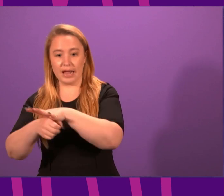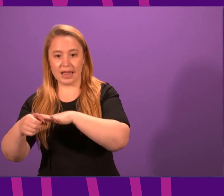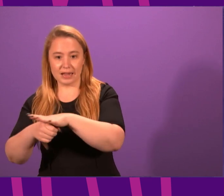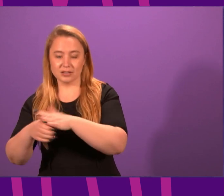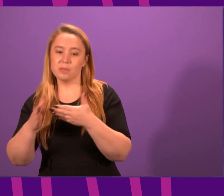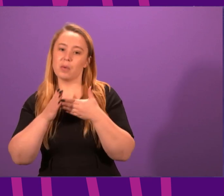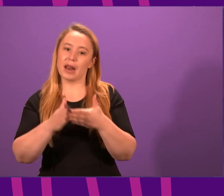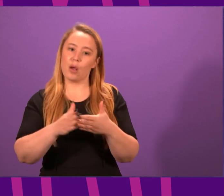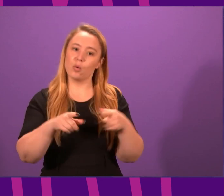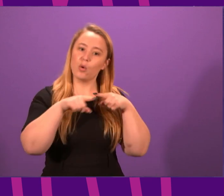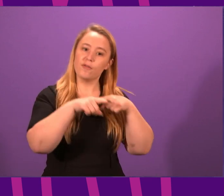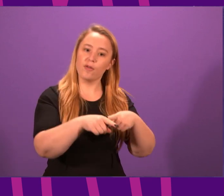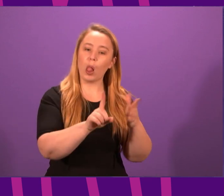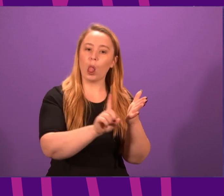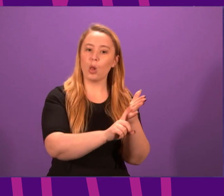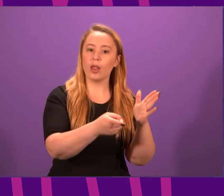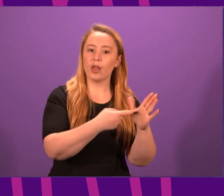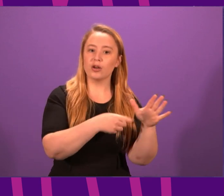is wide